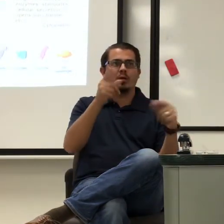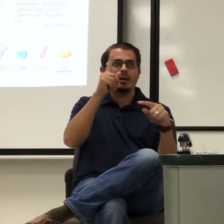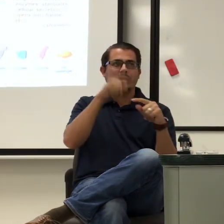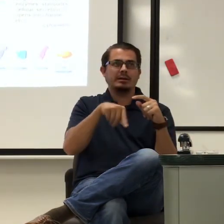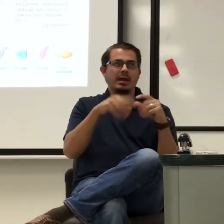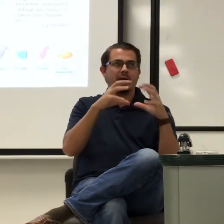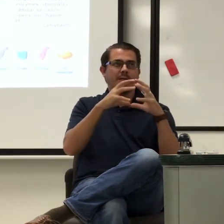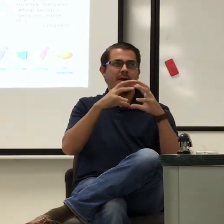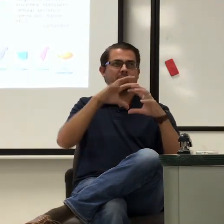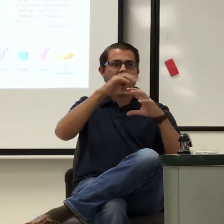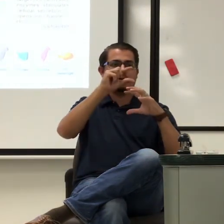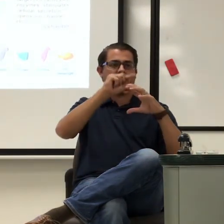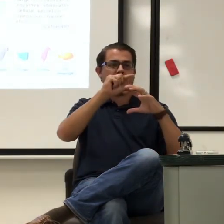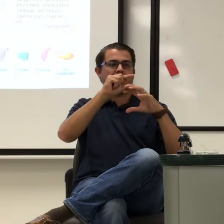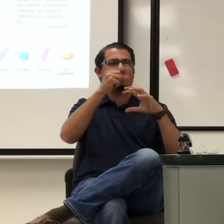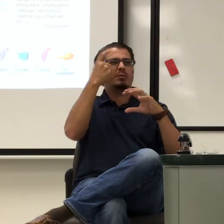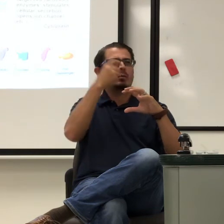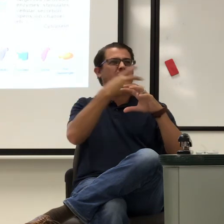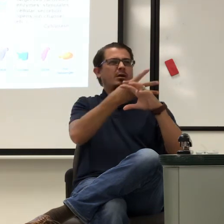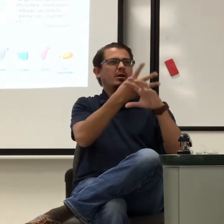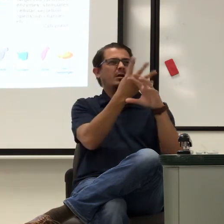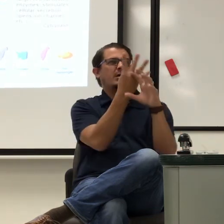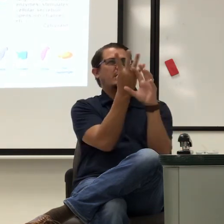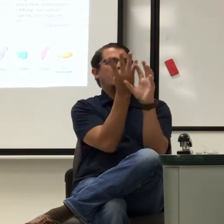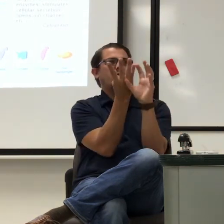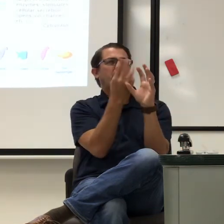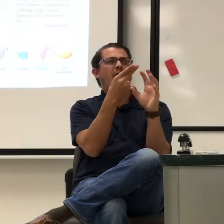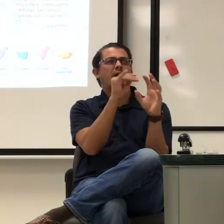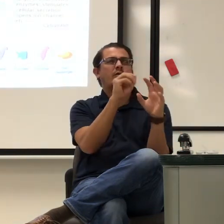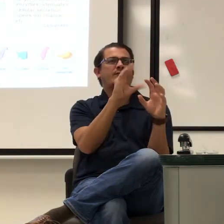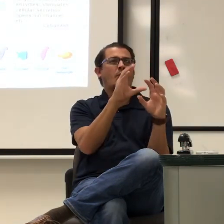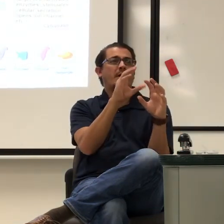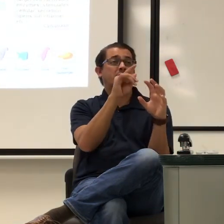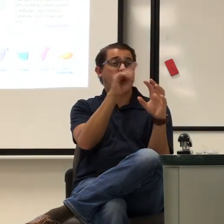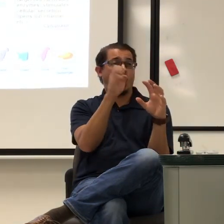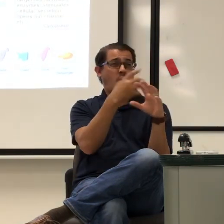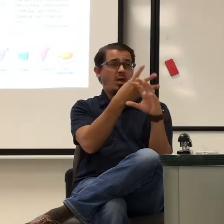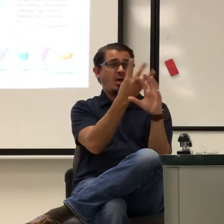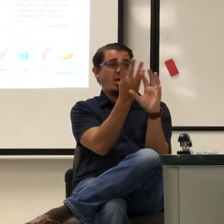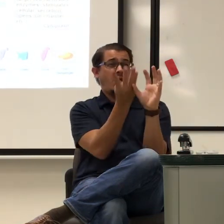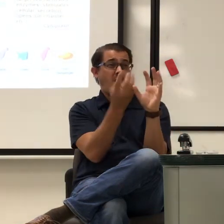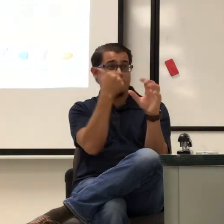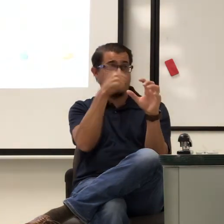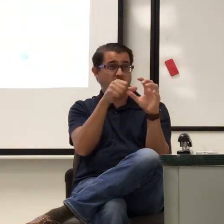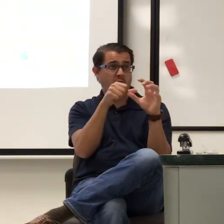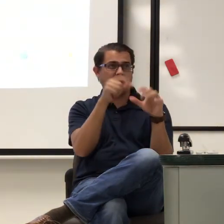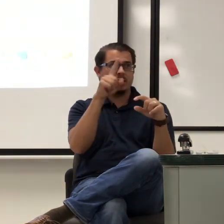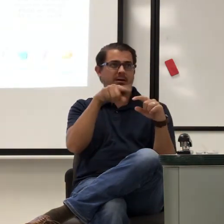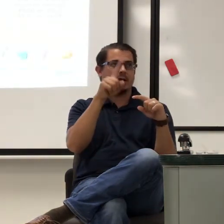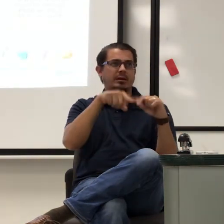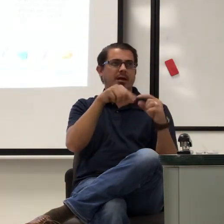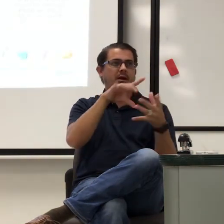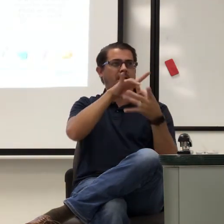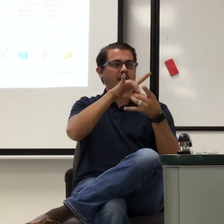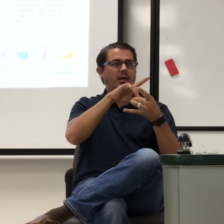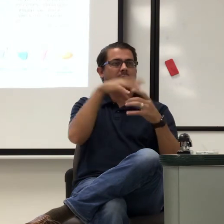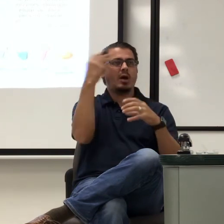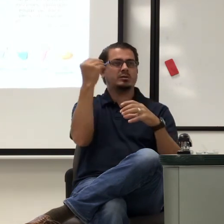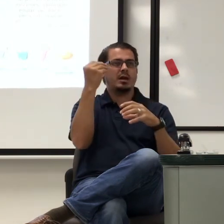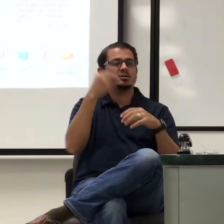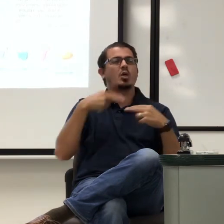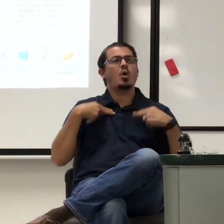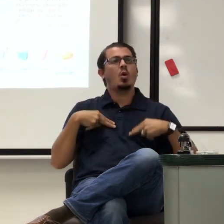the hydrophobic zone. So it's got to bind on the outside. Okay, so that's our hormone receptor. The hormone is